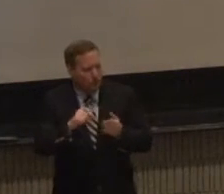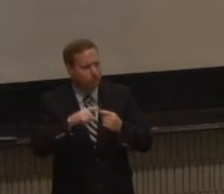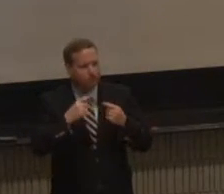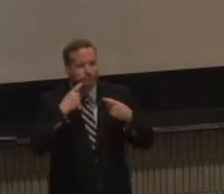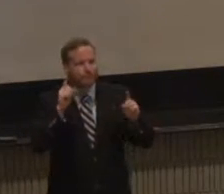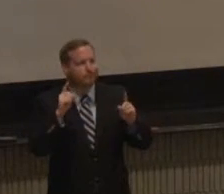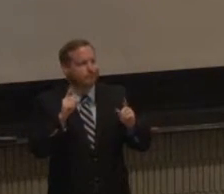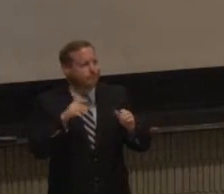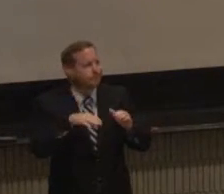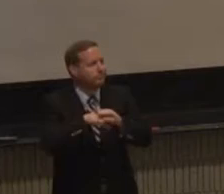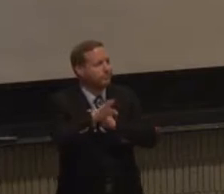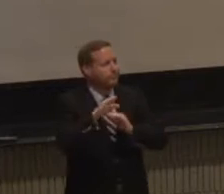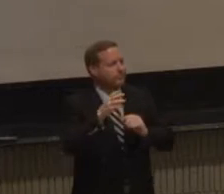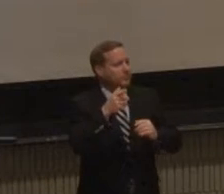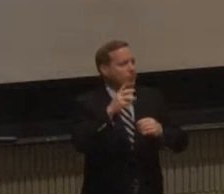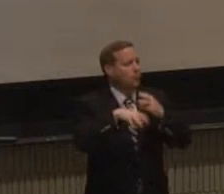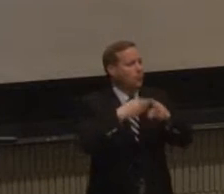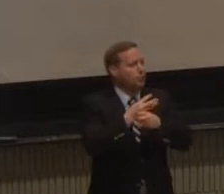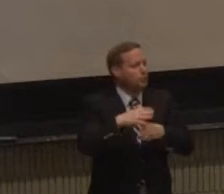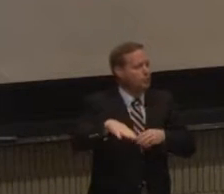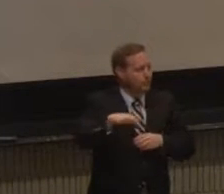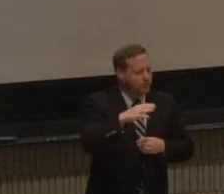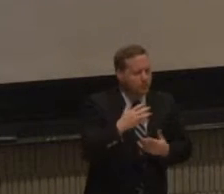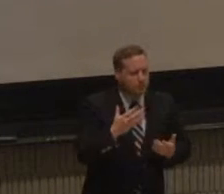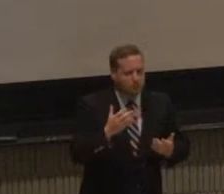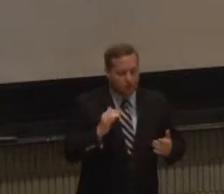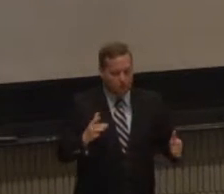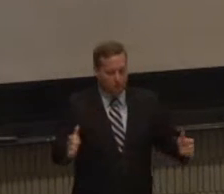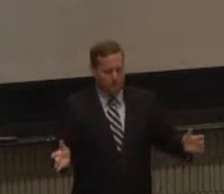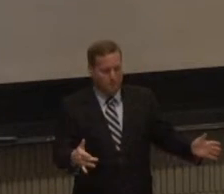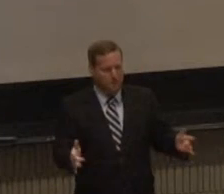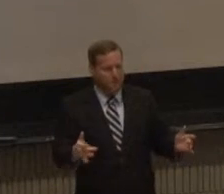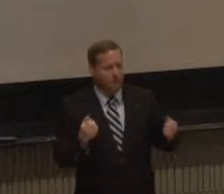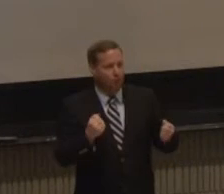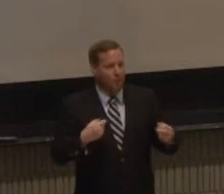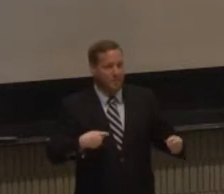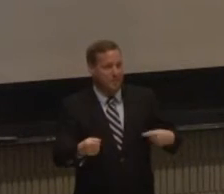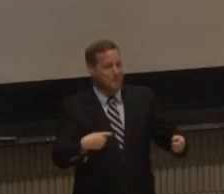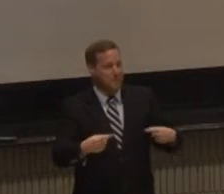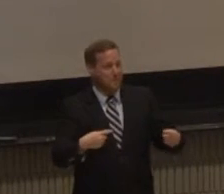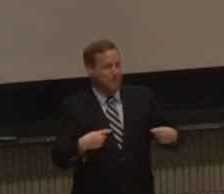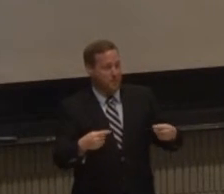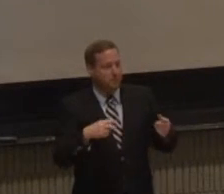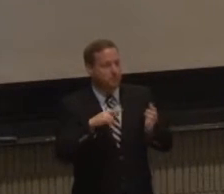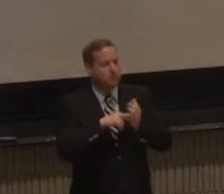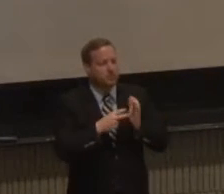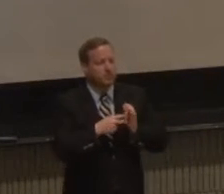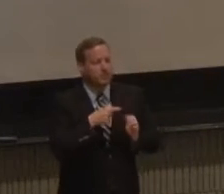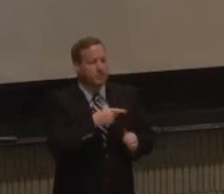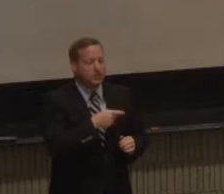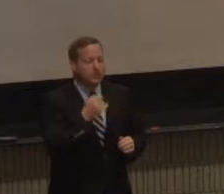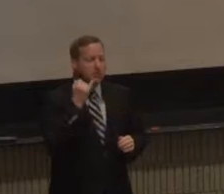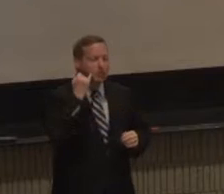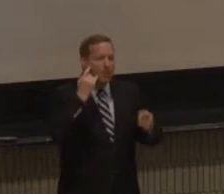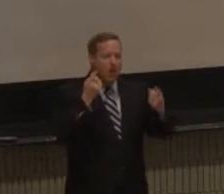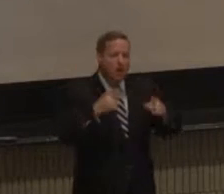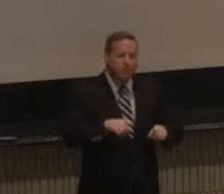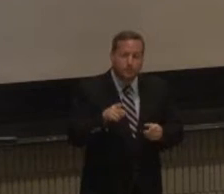their knocks but be successful. Without those core sets of skills and identity, it makes it